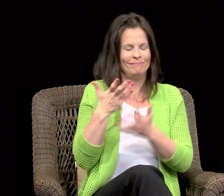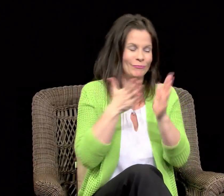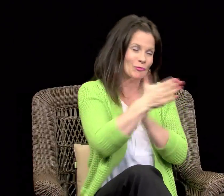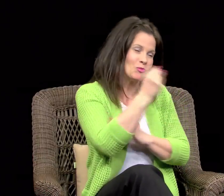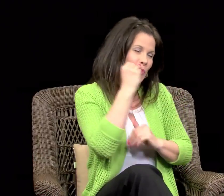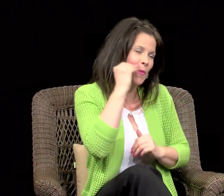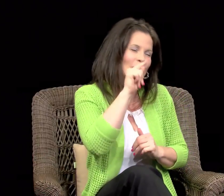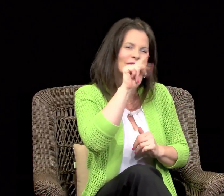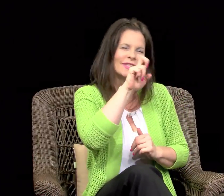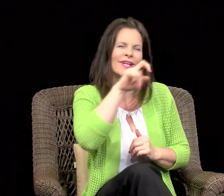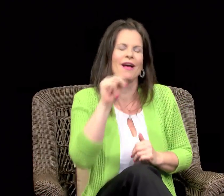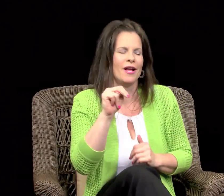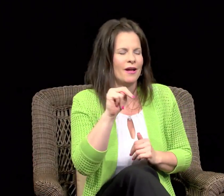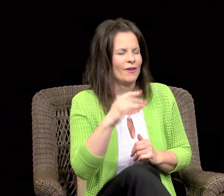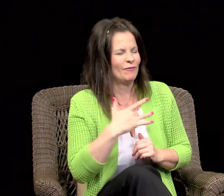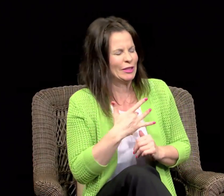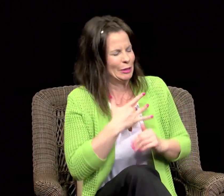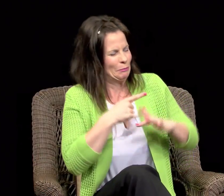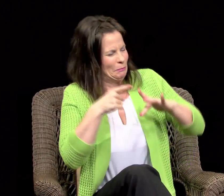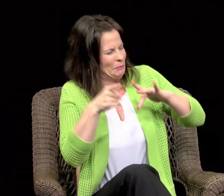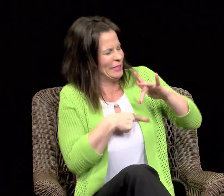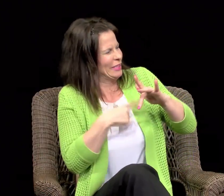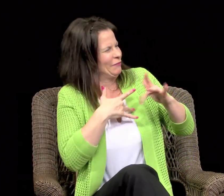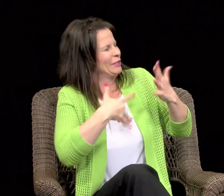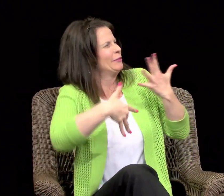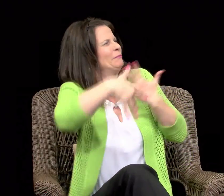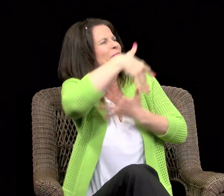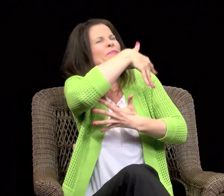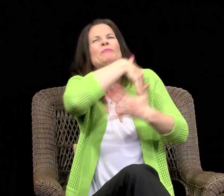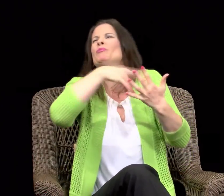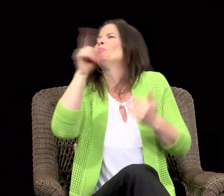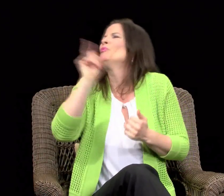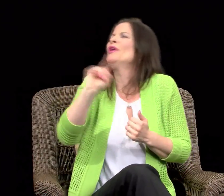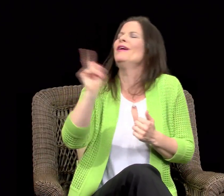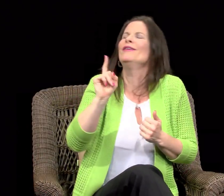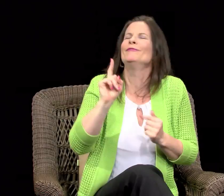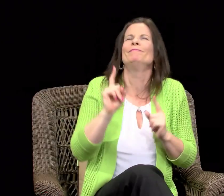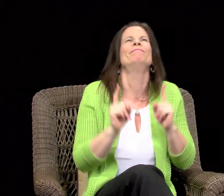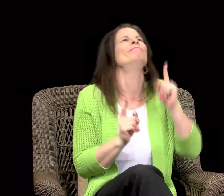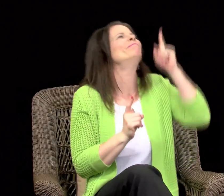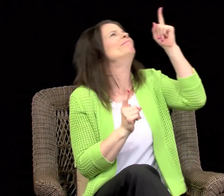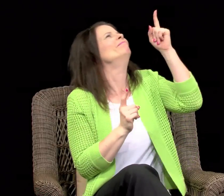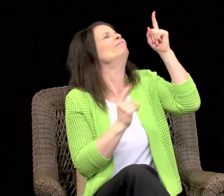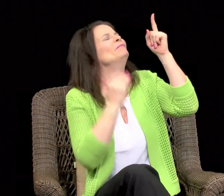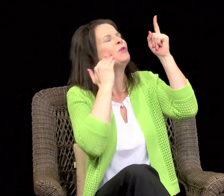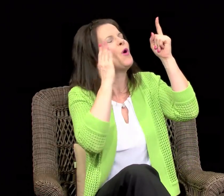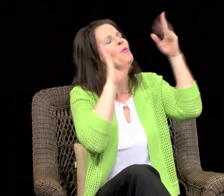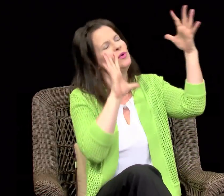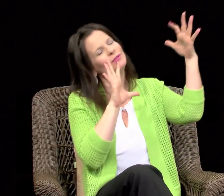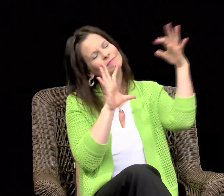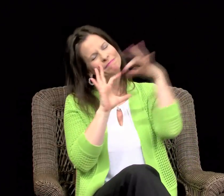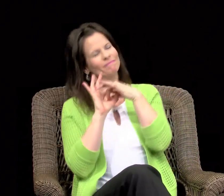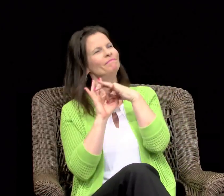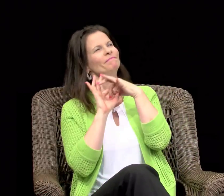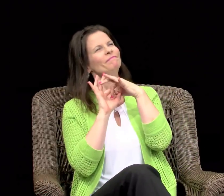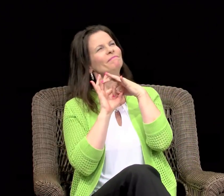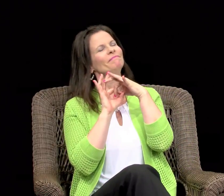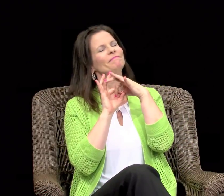And he had his daughter, Indiana, and brought her home to Tennessee. Felt something was missing. But he knew that he was